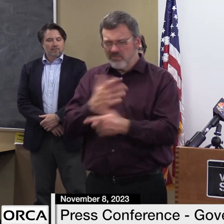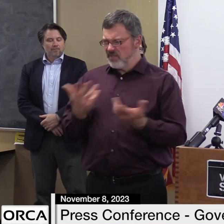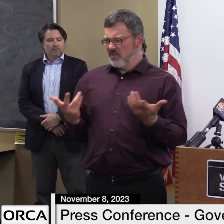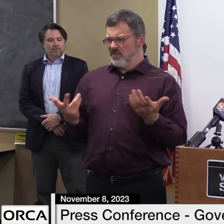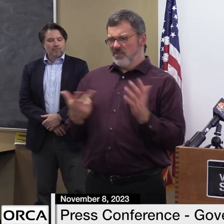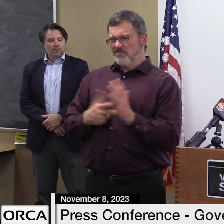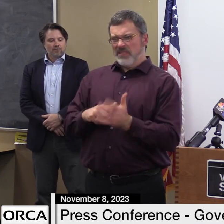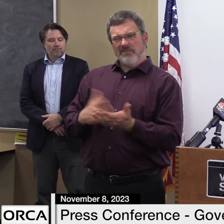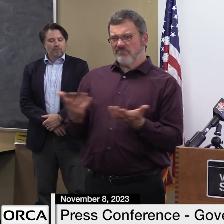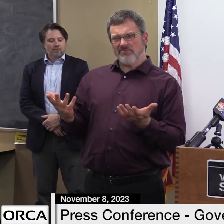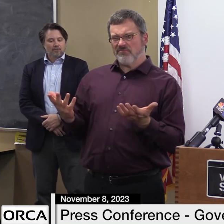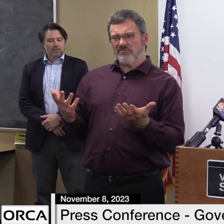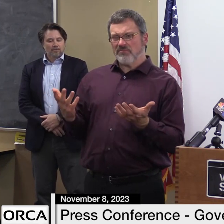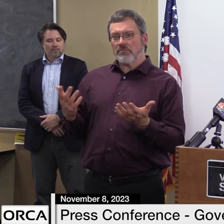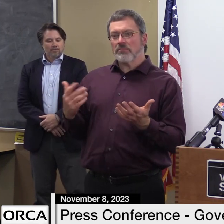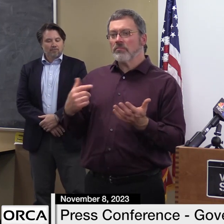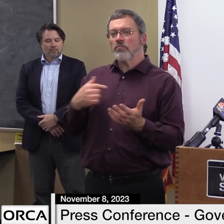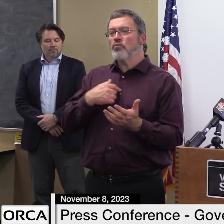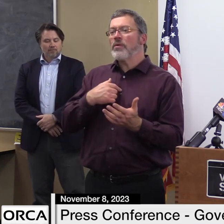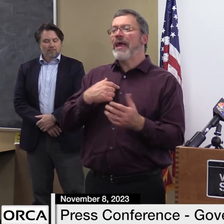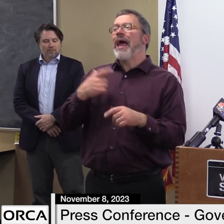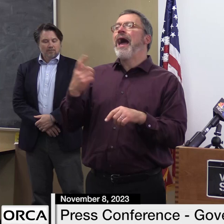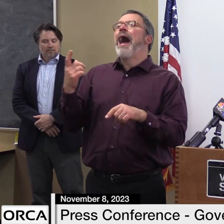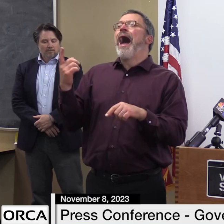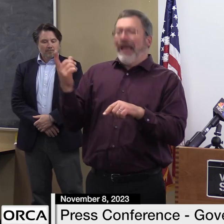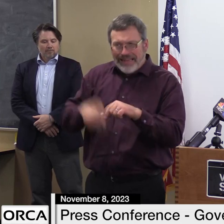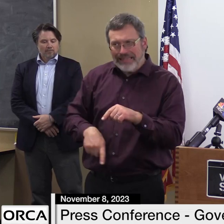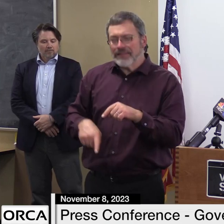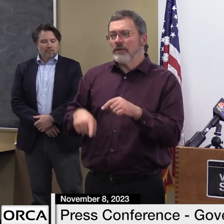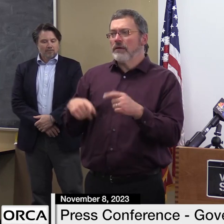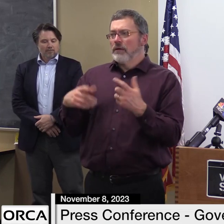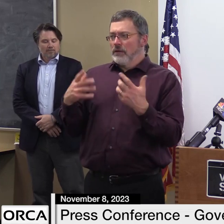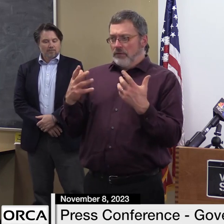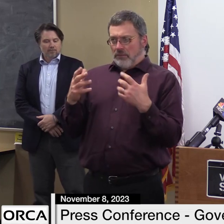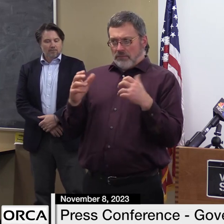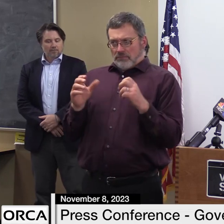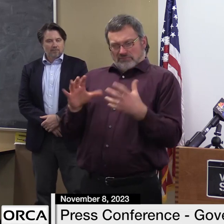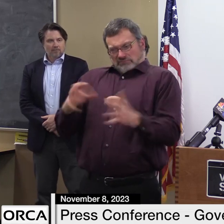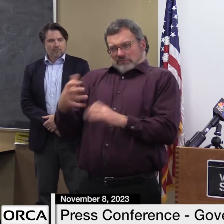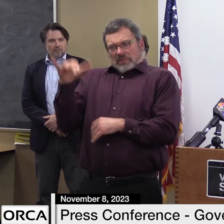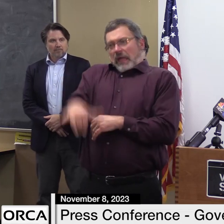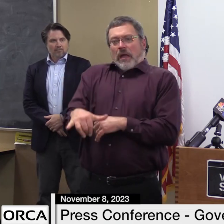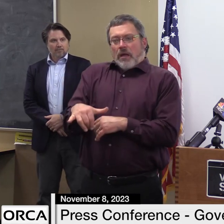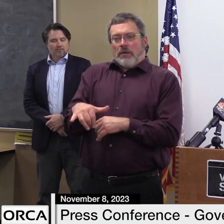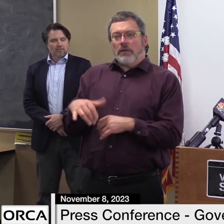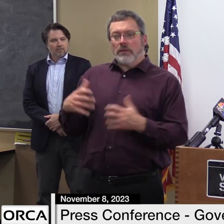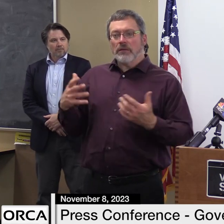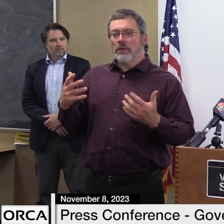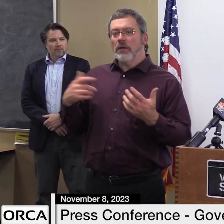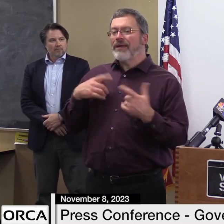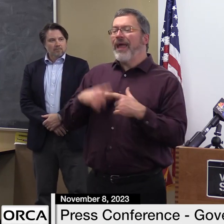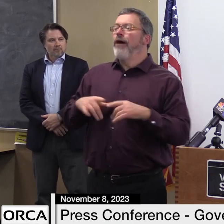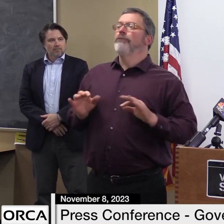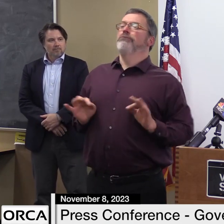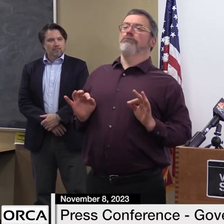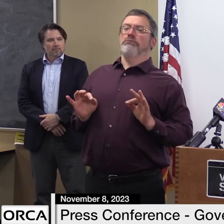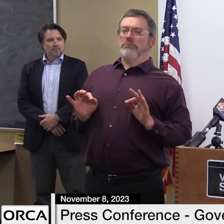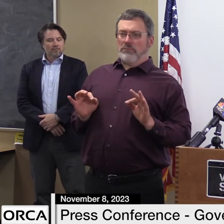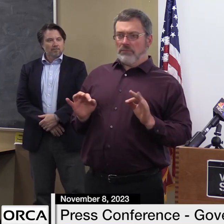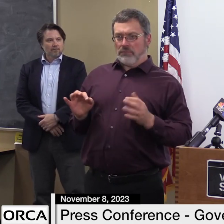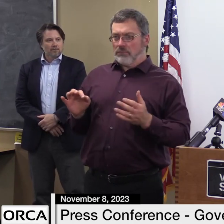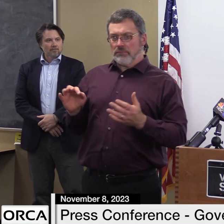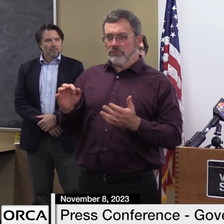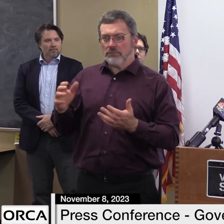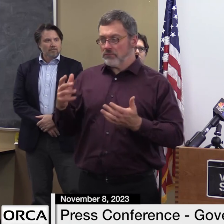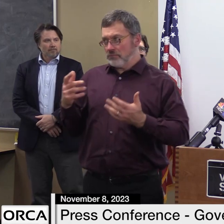we can't afford to let politics or special interest groups get in the way. We need to work together to deliver the solutions